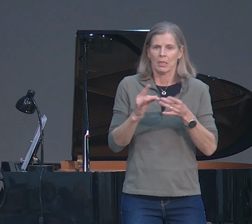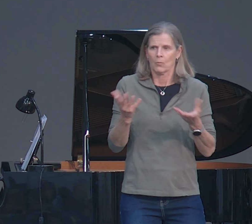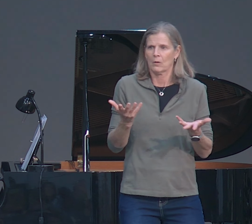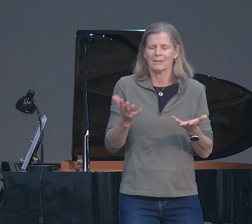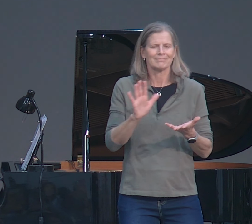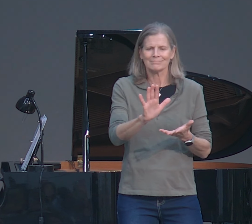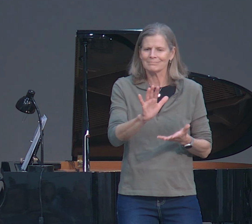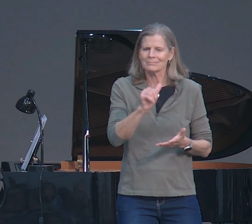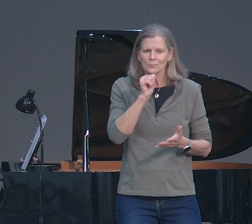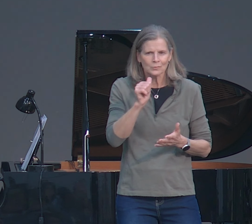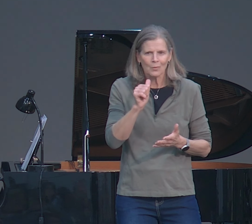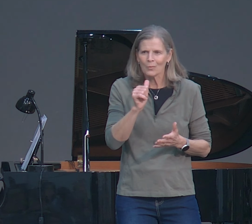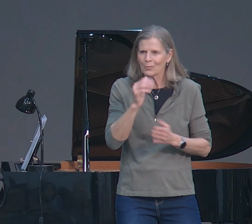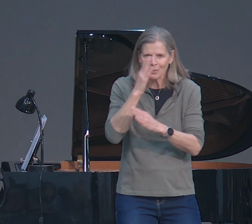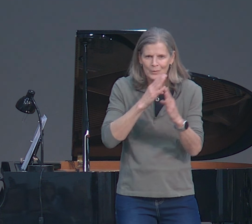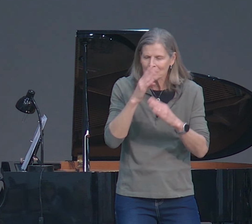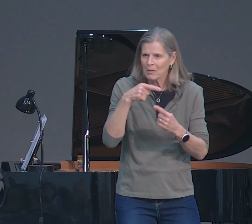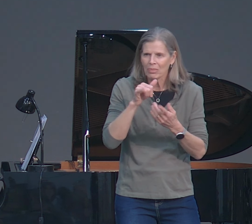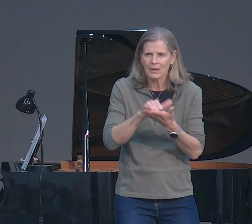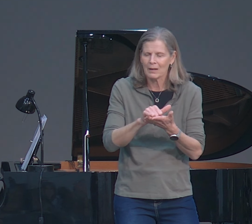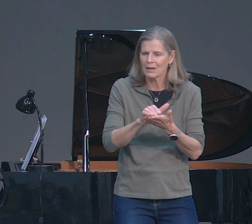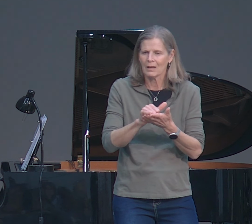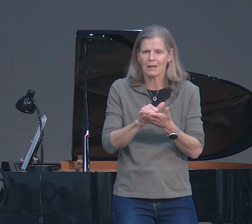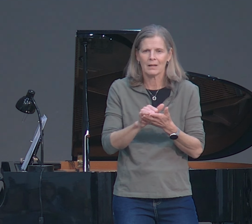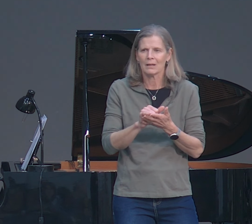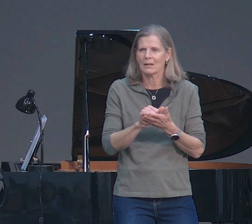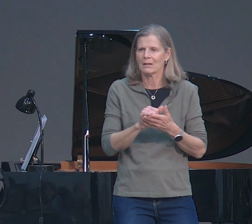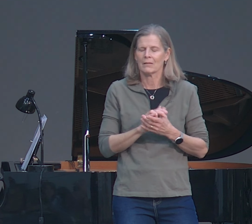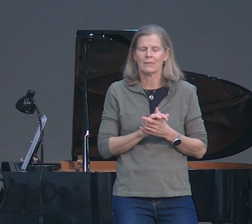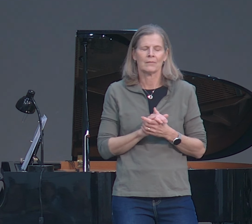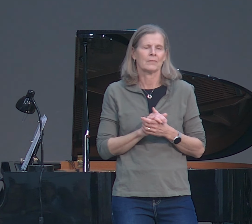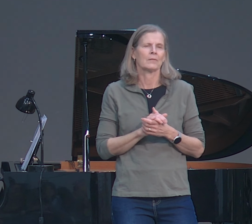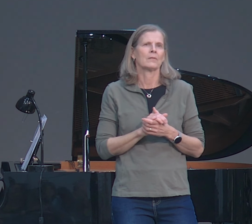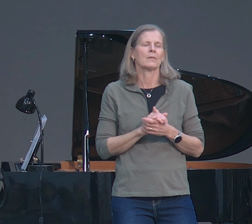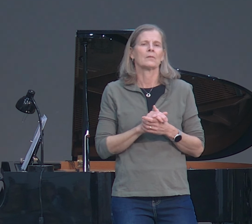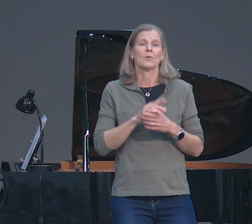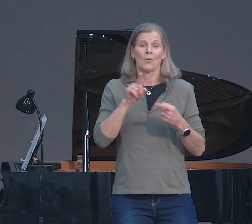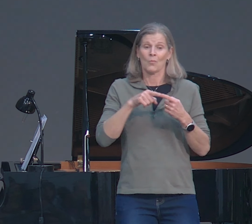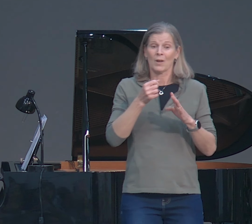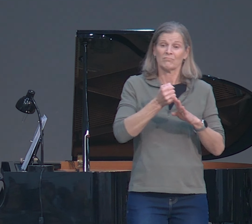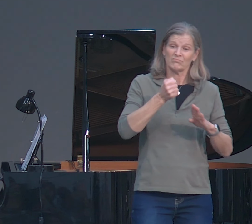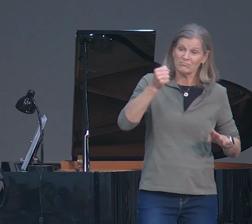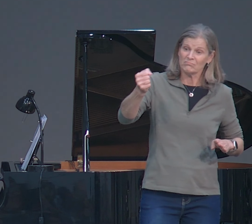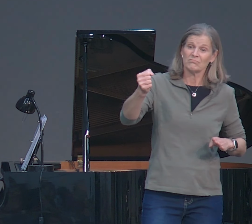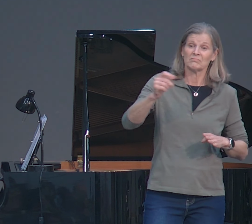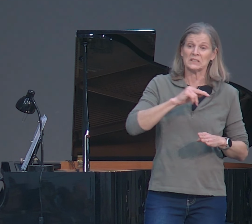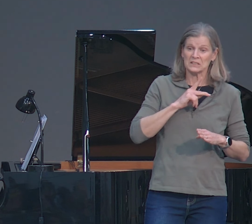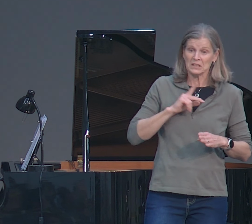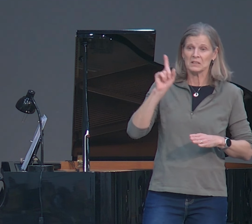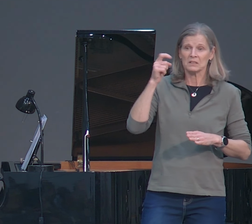Don't be anxious. In what case? Well, in the instance of when you're delivered to governors and kings.